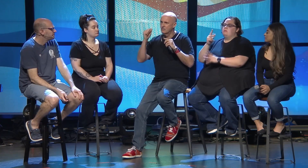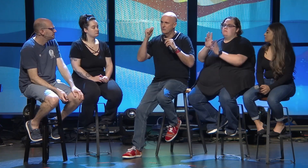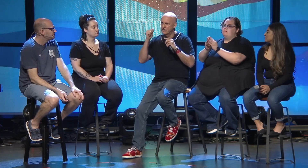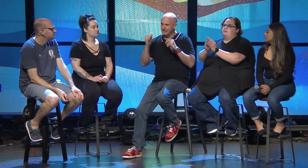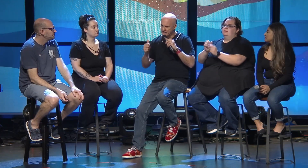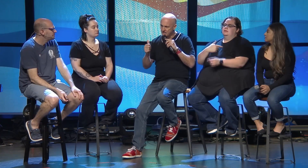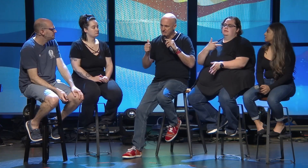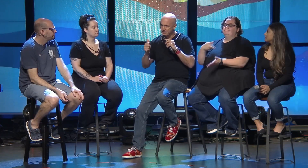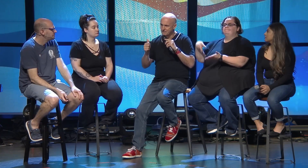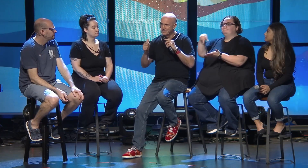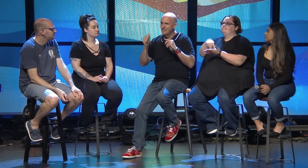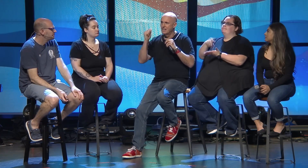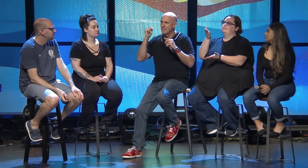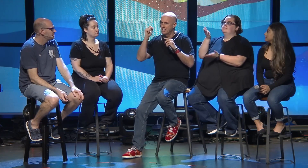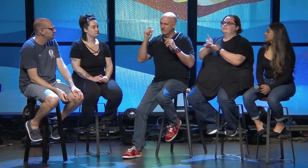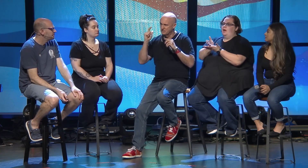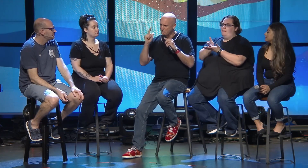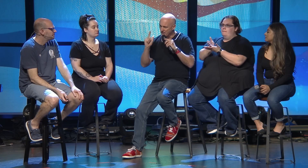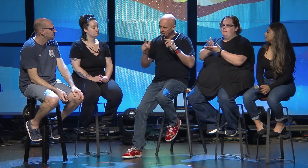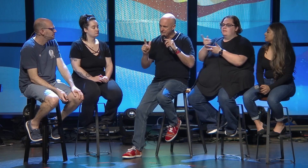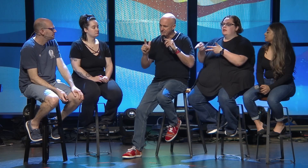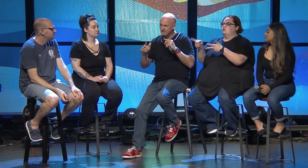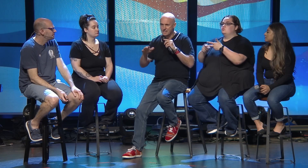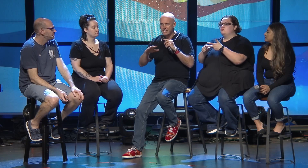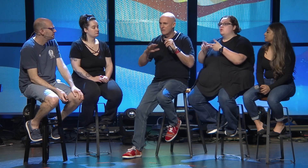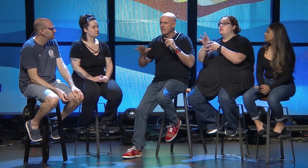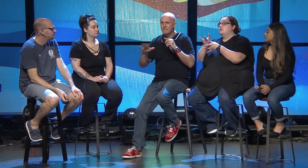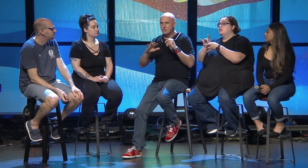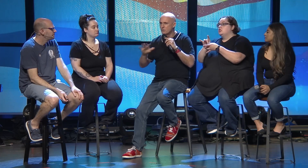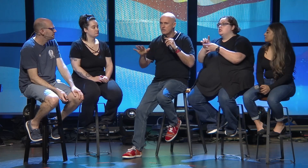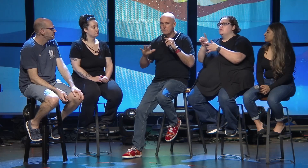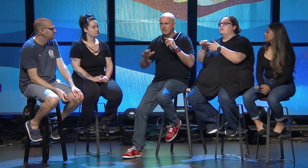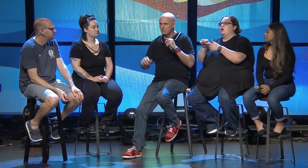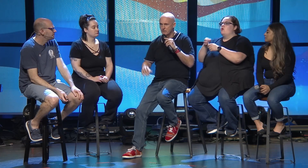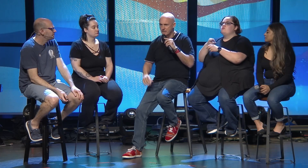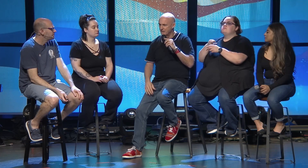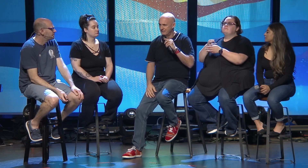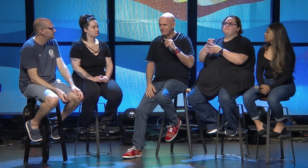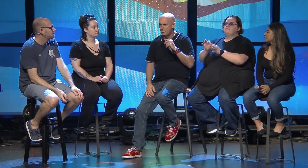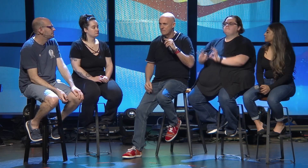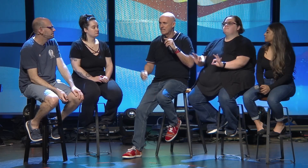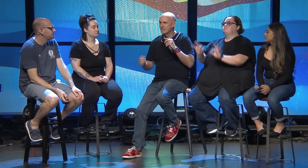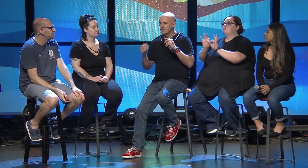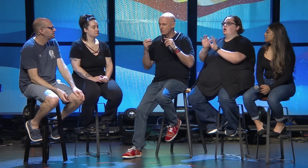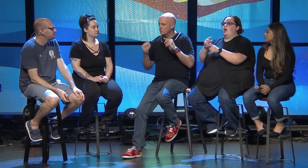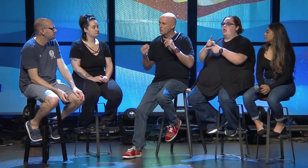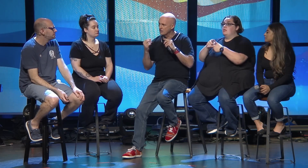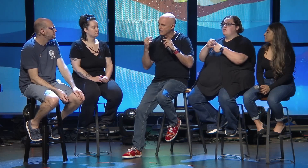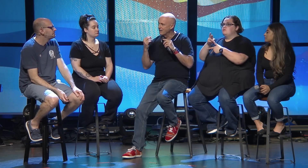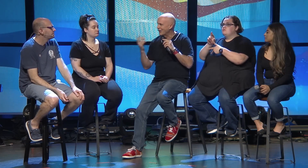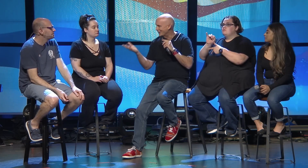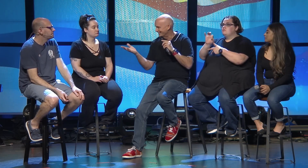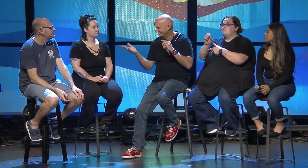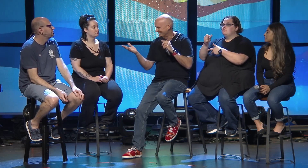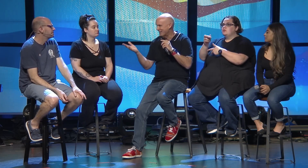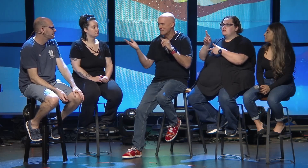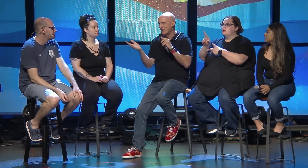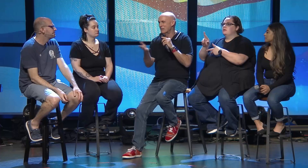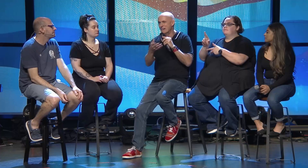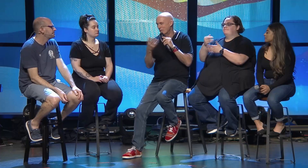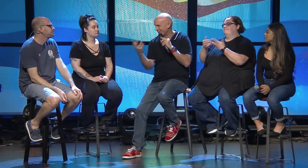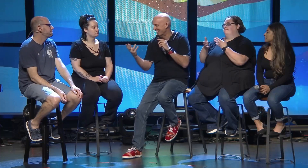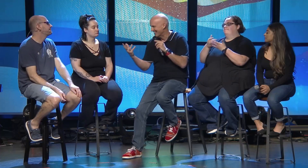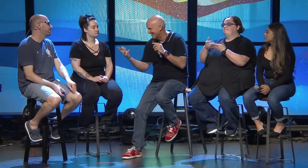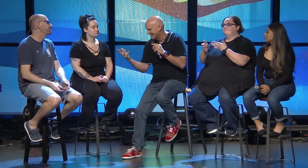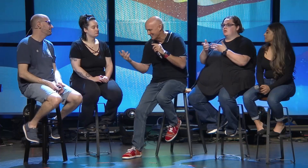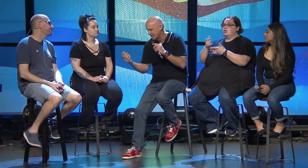It's relationships, then it's relevance, and I don't have to worry about the rigor because they will work hard. We keep talking